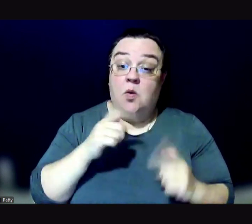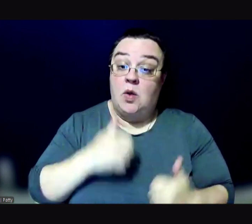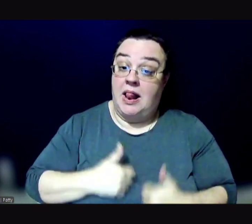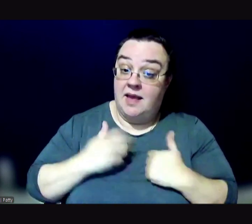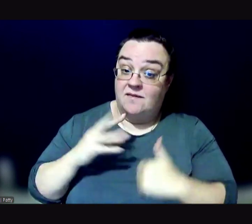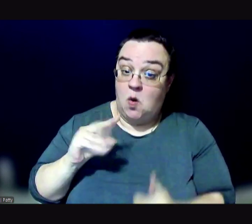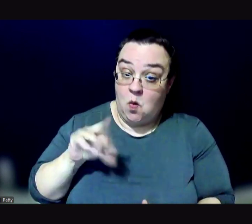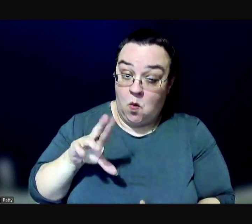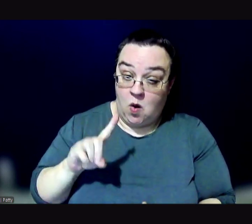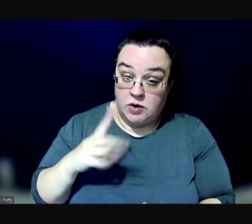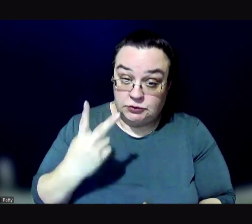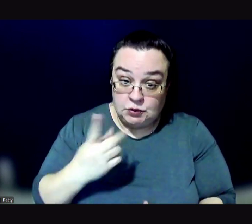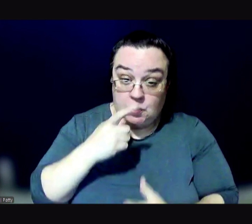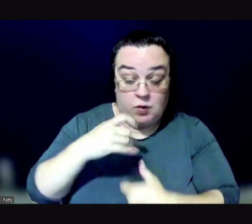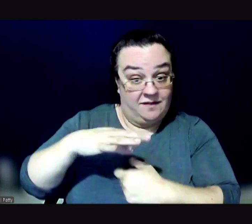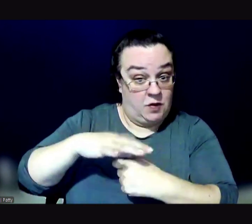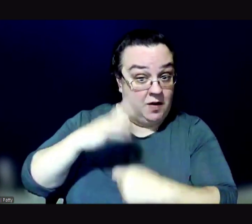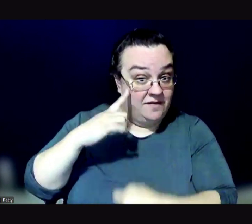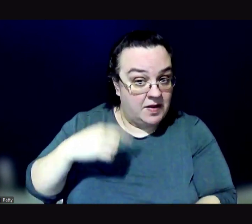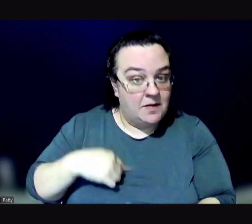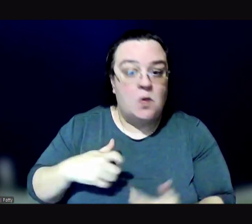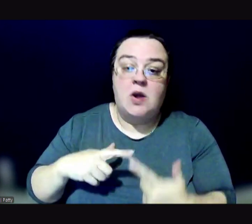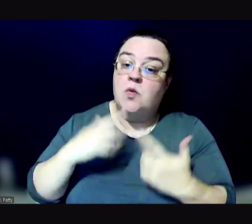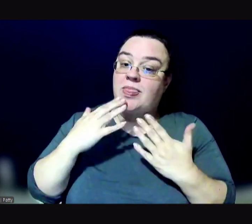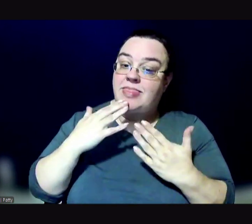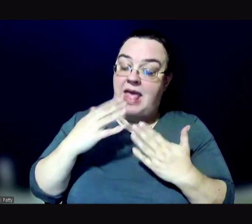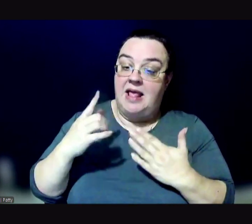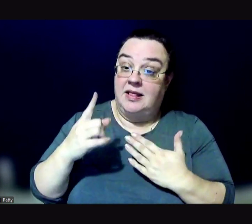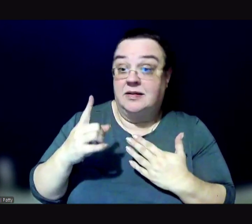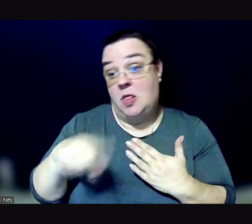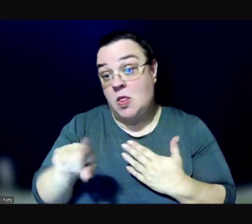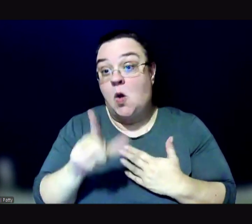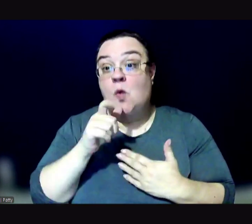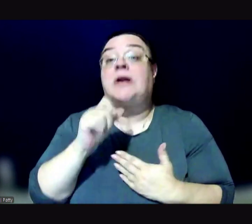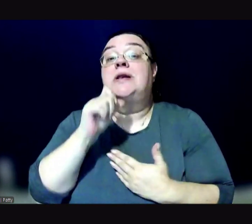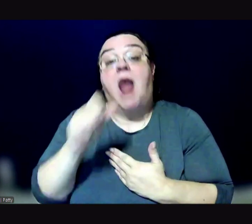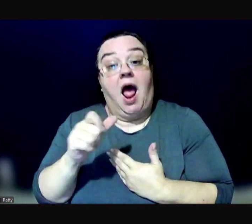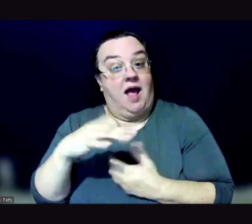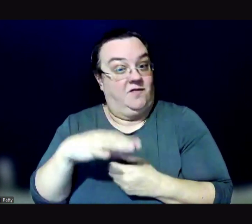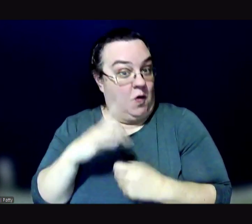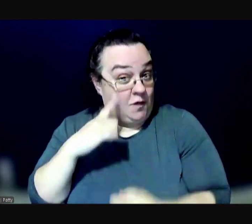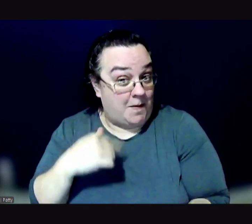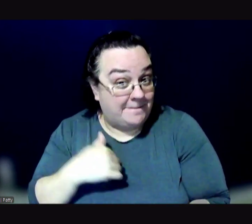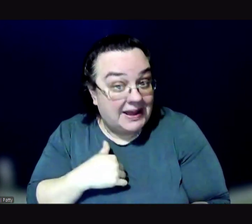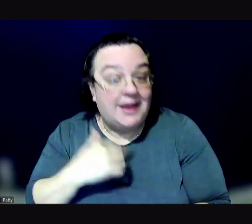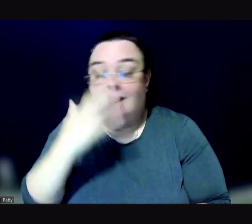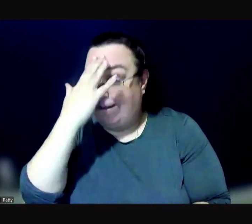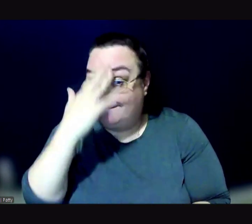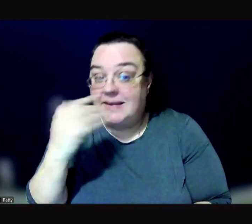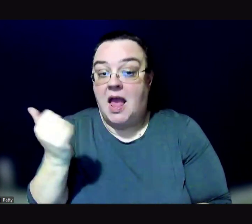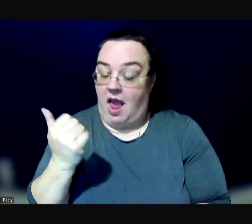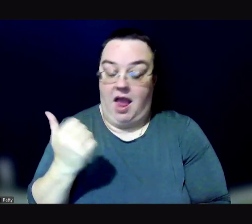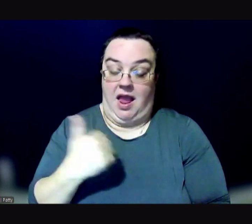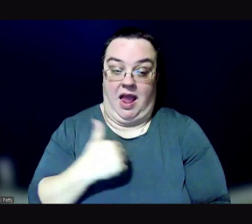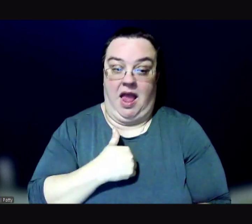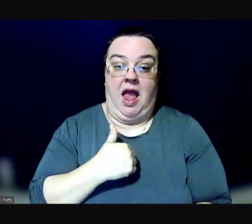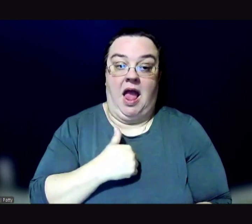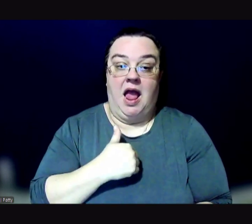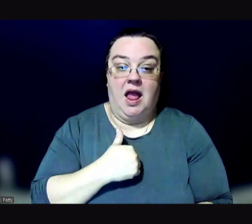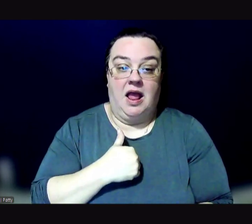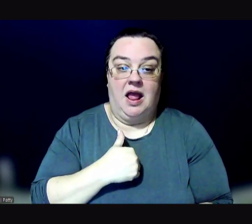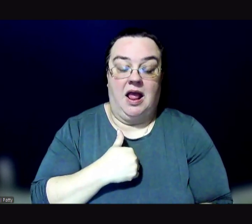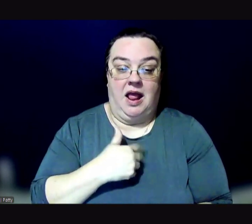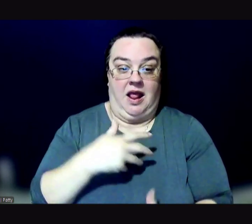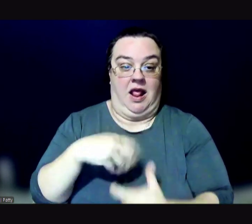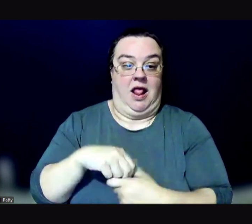voted for me, and I'm going to thank those Ward 2 residents who didn't vote for me, because I was in the ward that